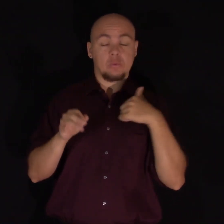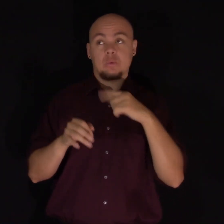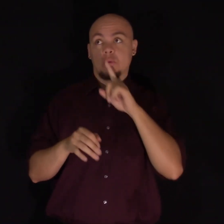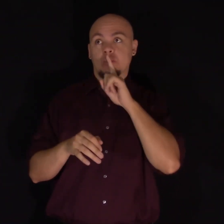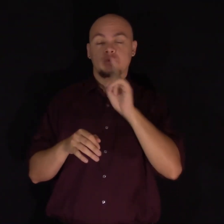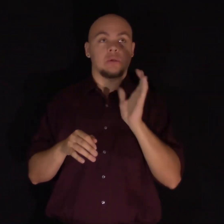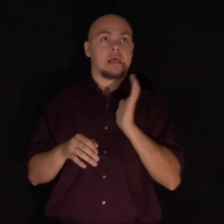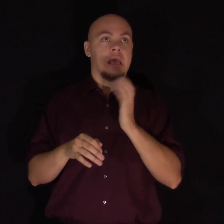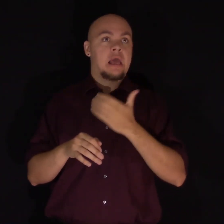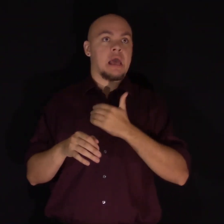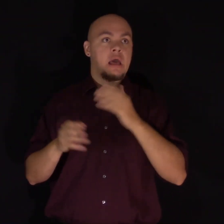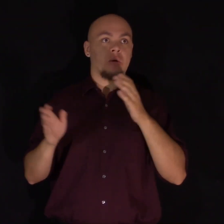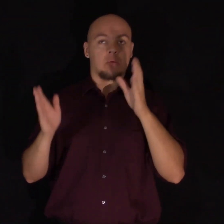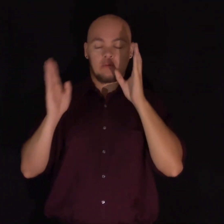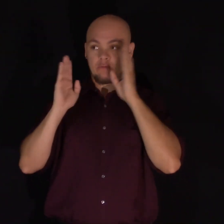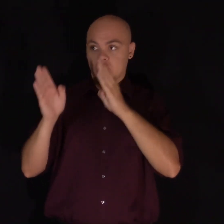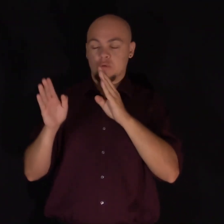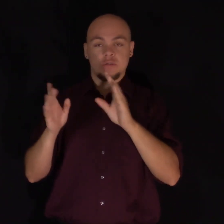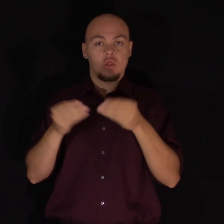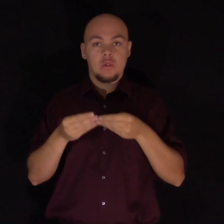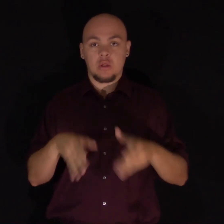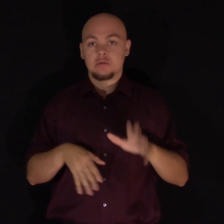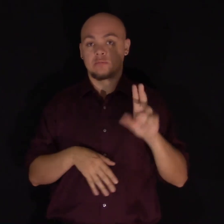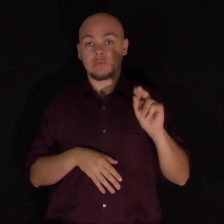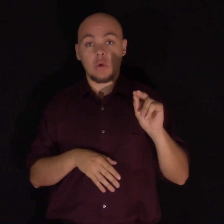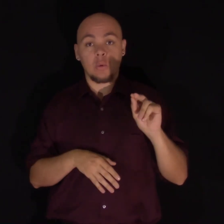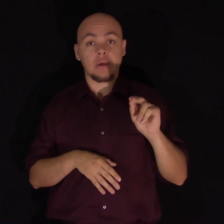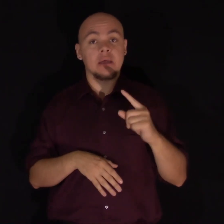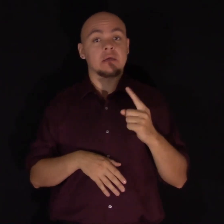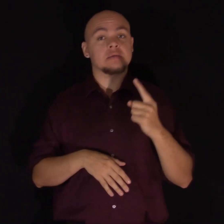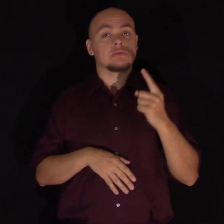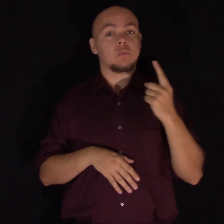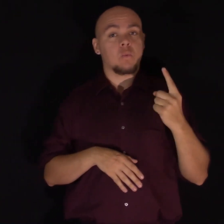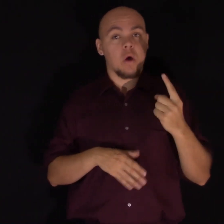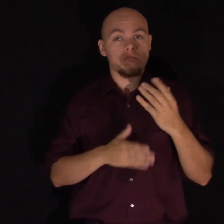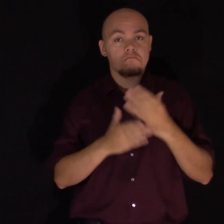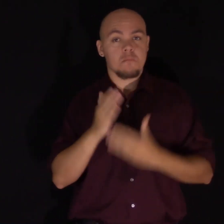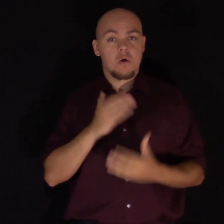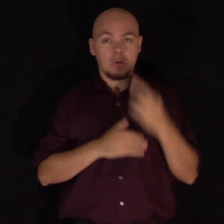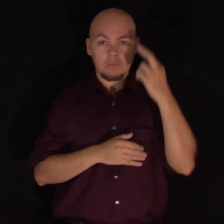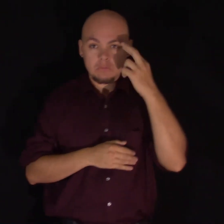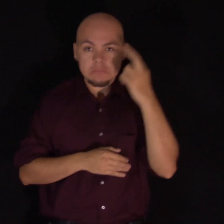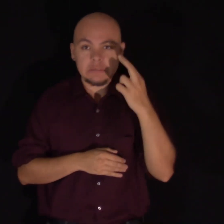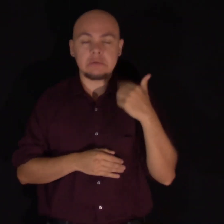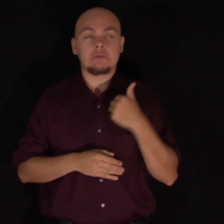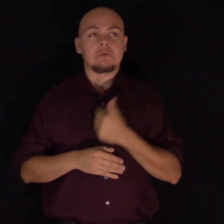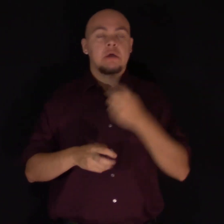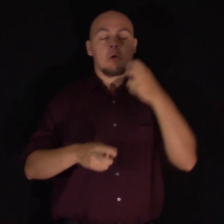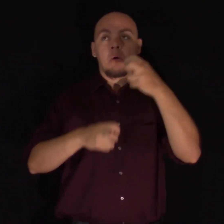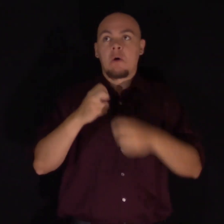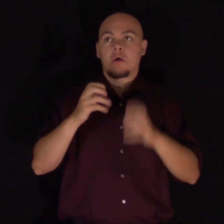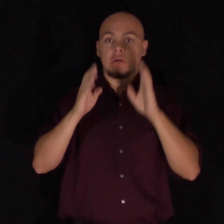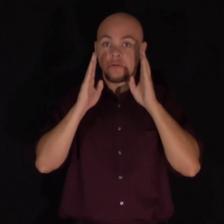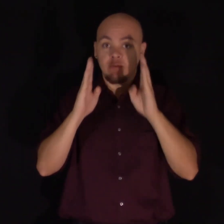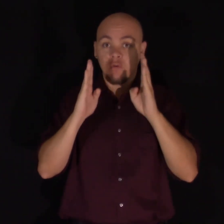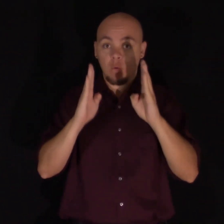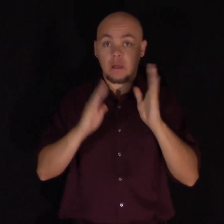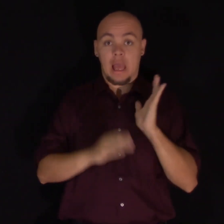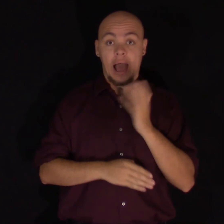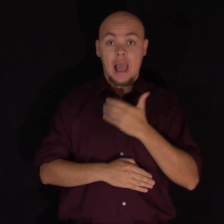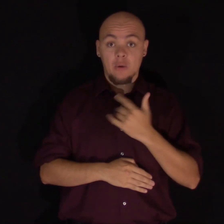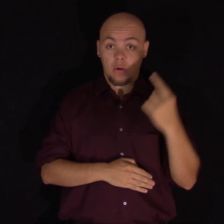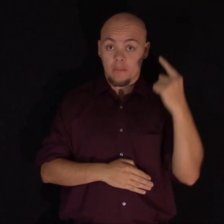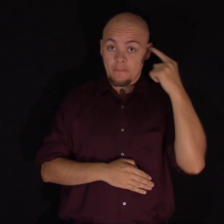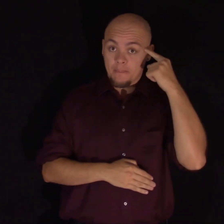focus. It is not. It is a symptom of why we find it difficult to focus, which is the fact that our mind